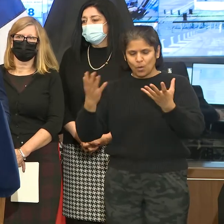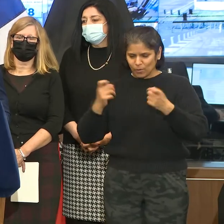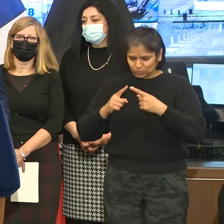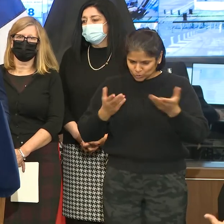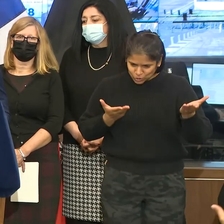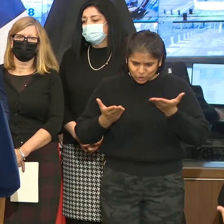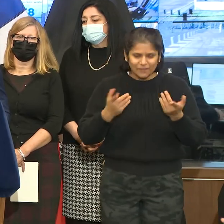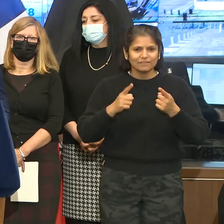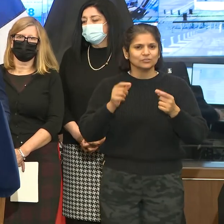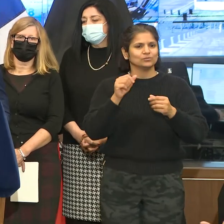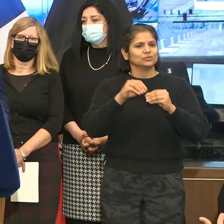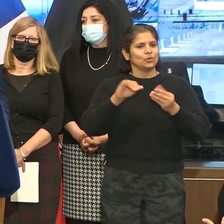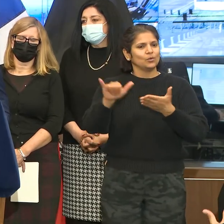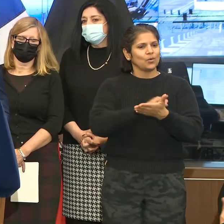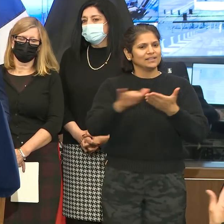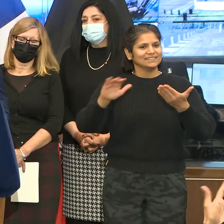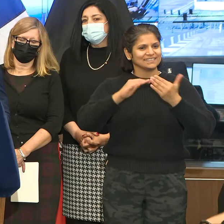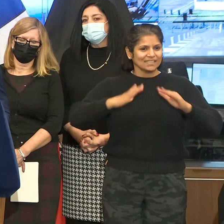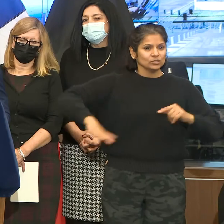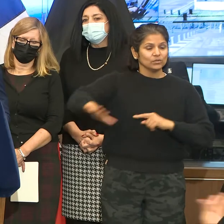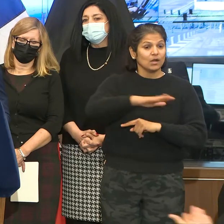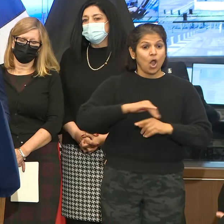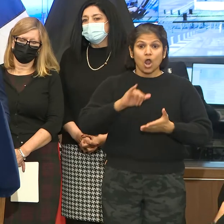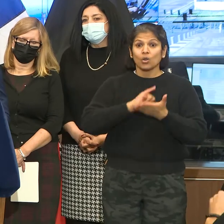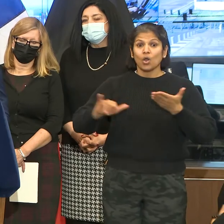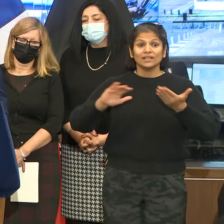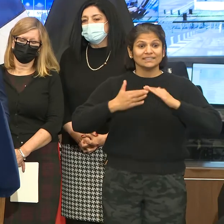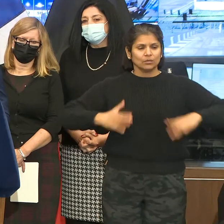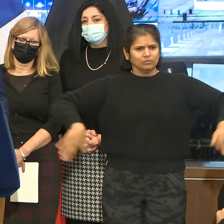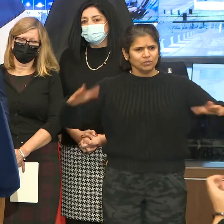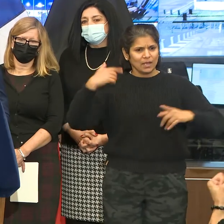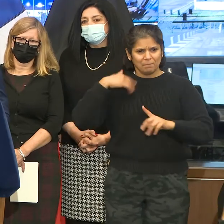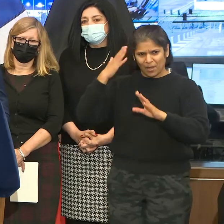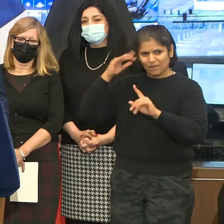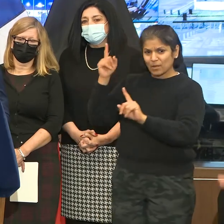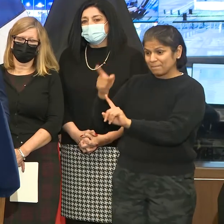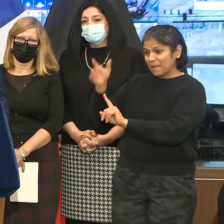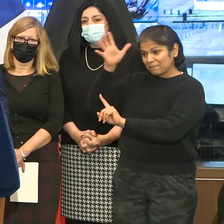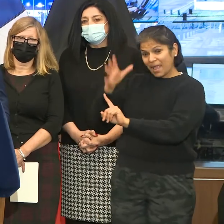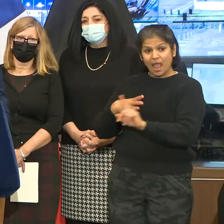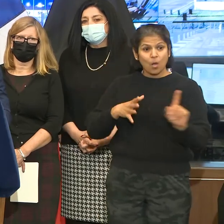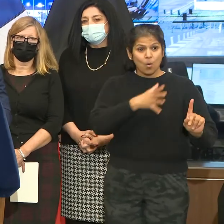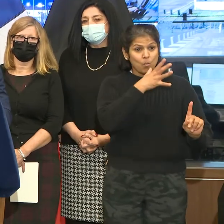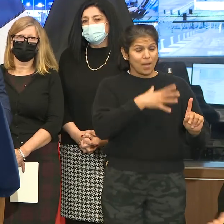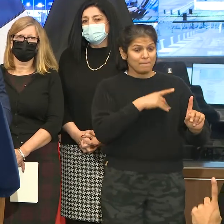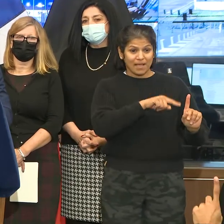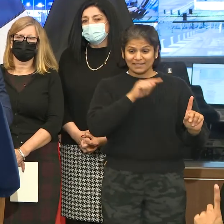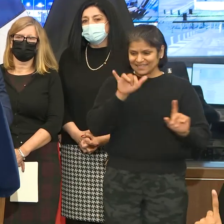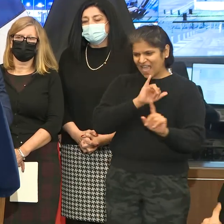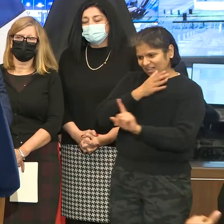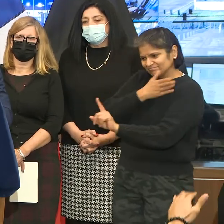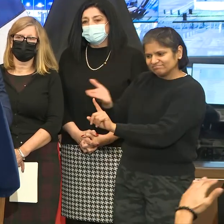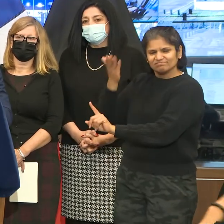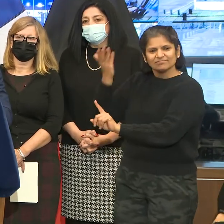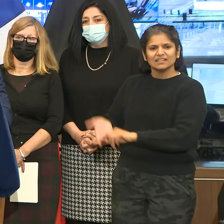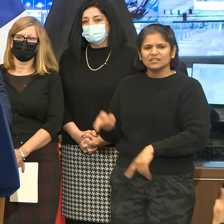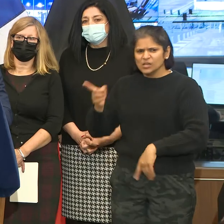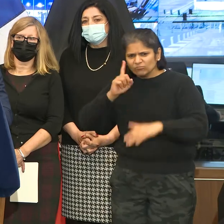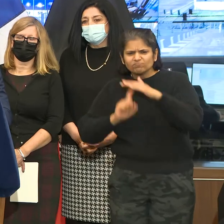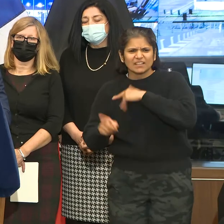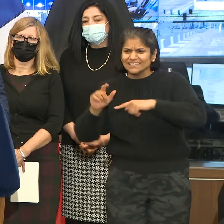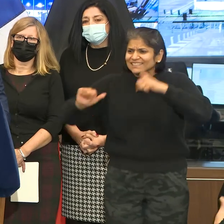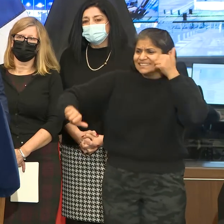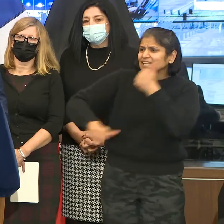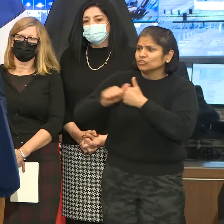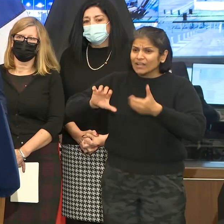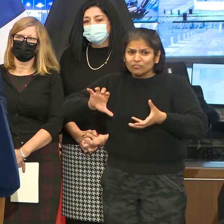of men and women like him that walk into the arena of danger to protect New Yorkers. And